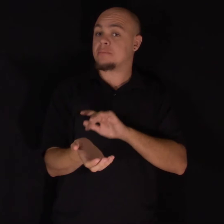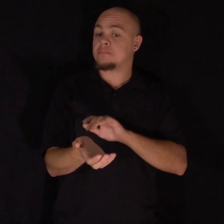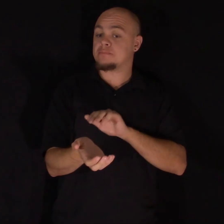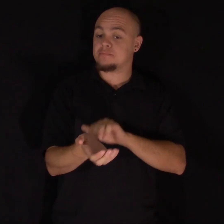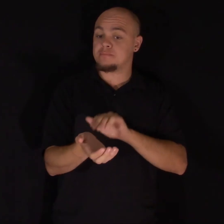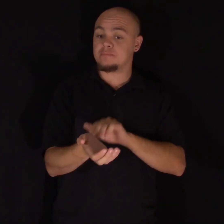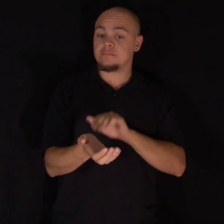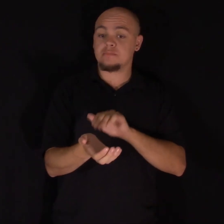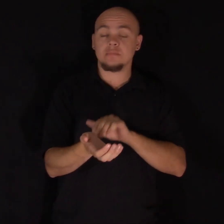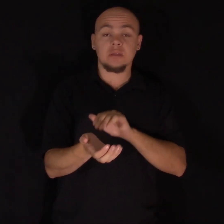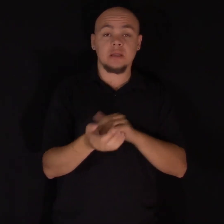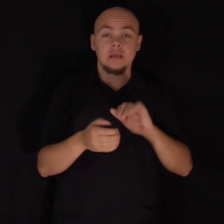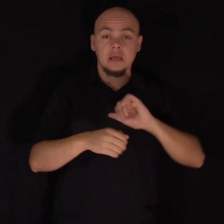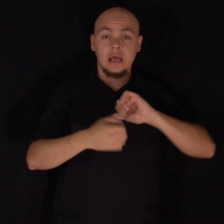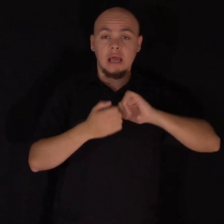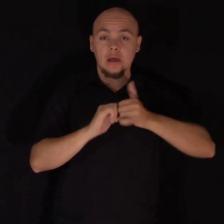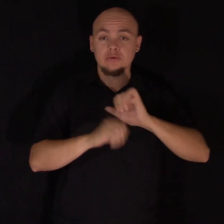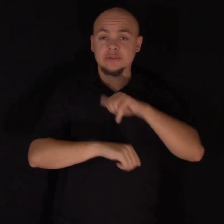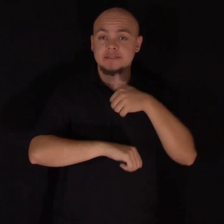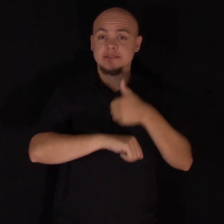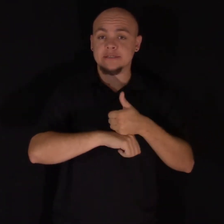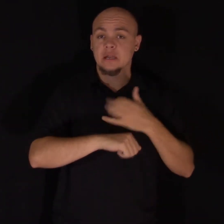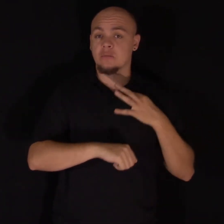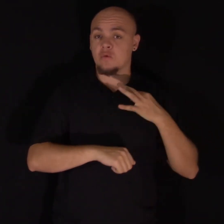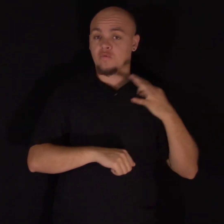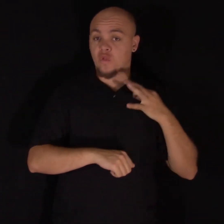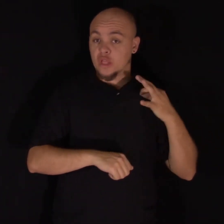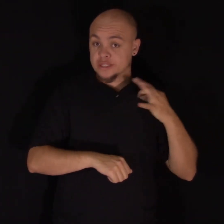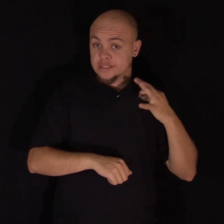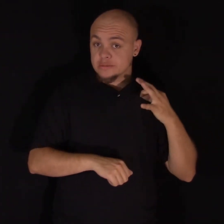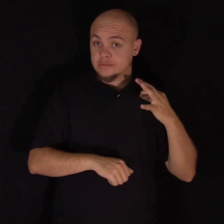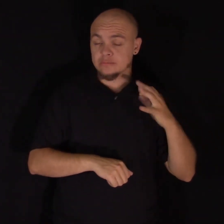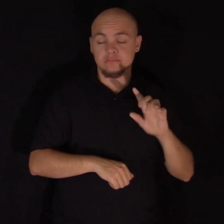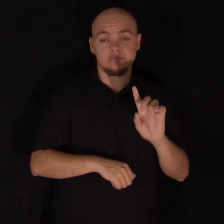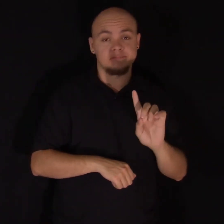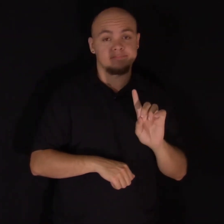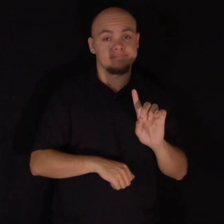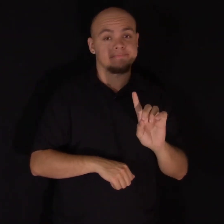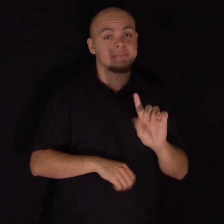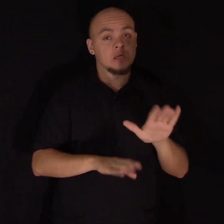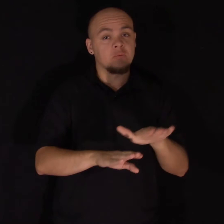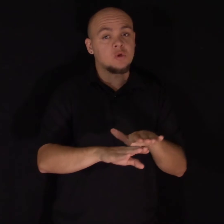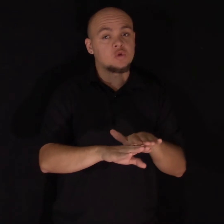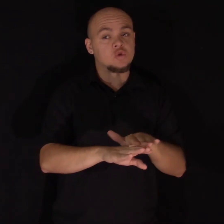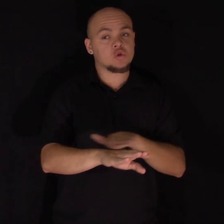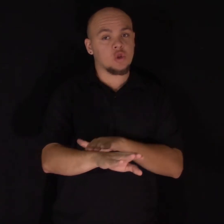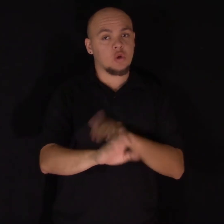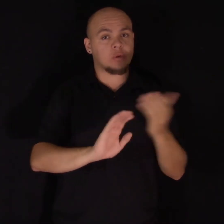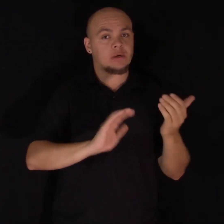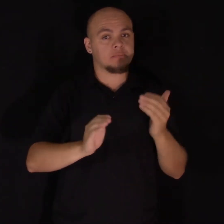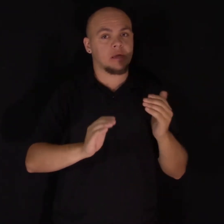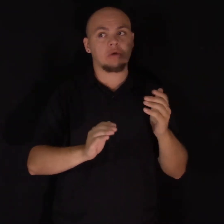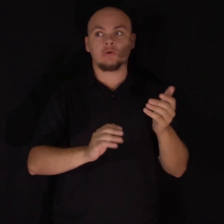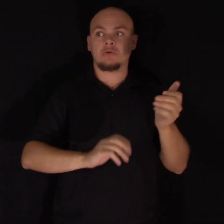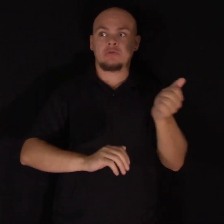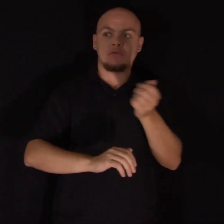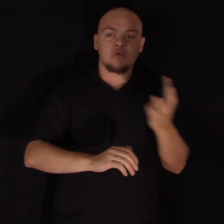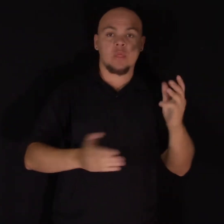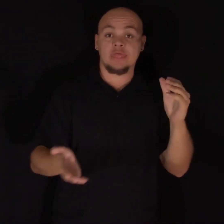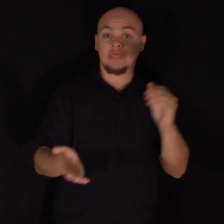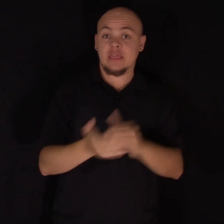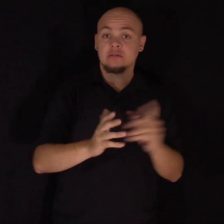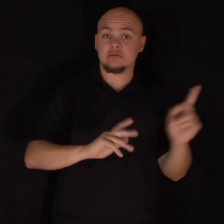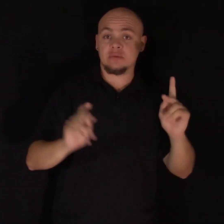job orchestrating volunteers, but even so, we were far slower than we should have been getting the thousands of workers into